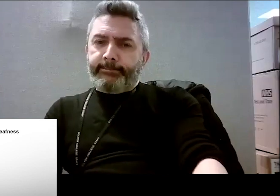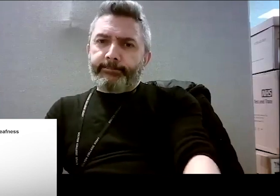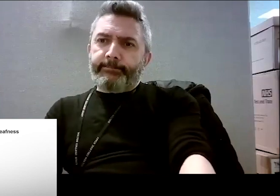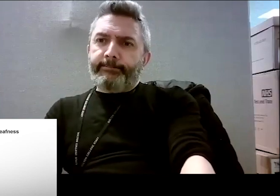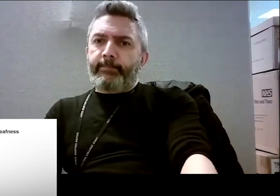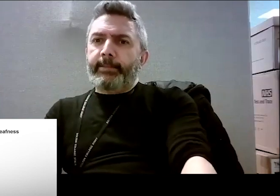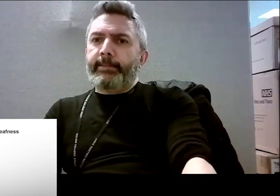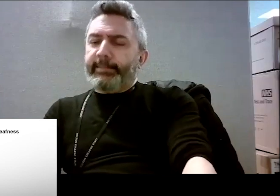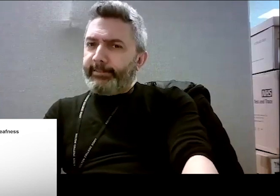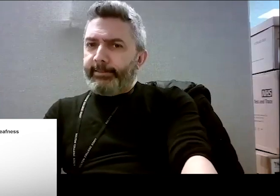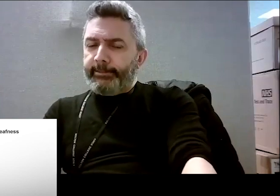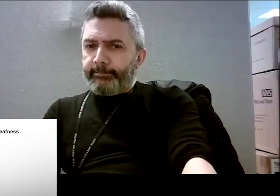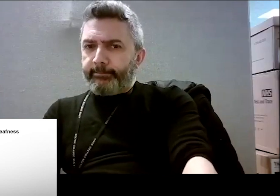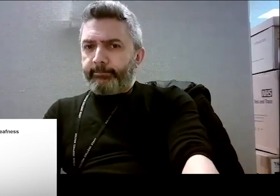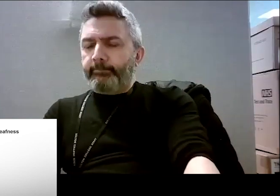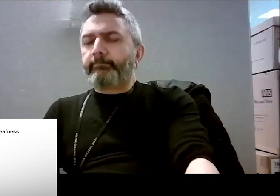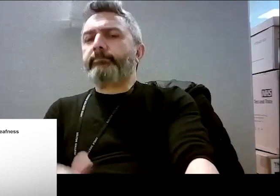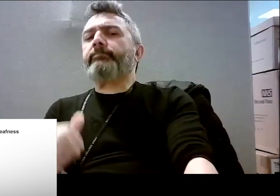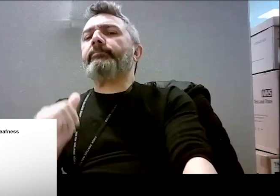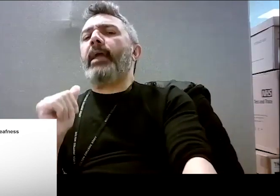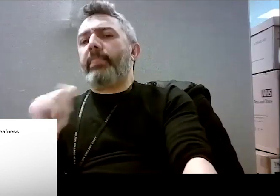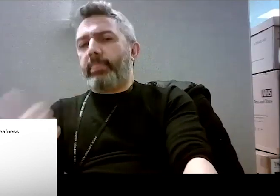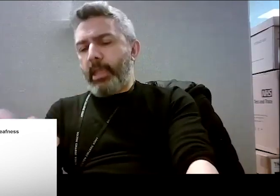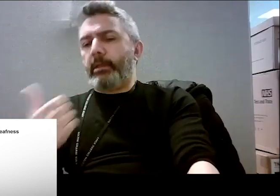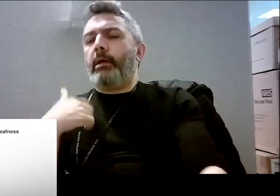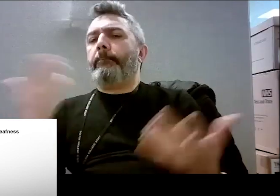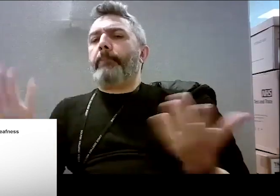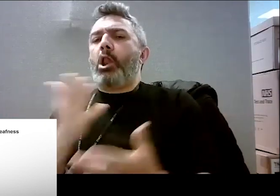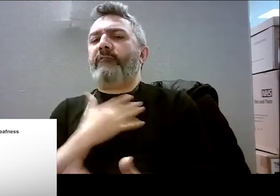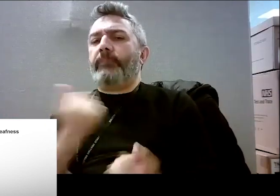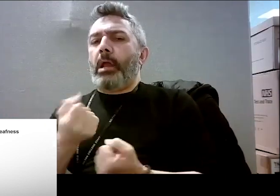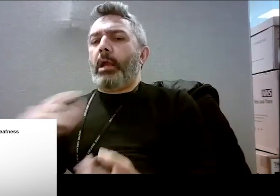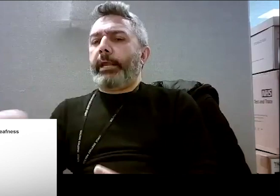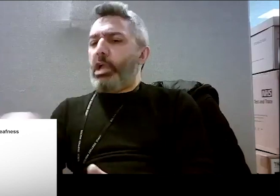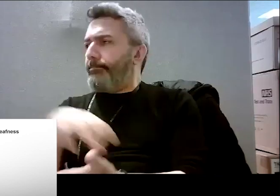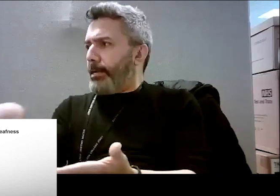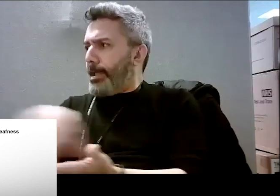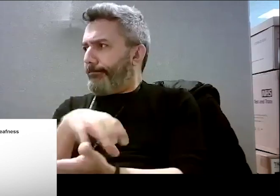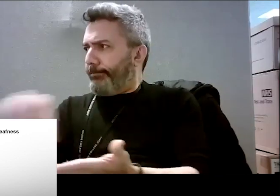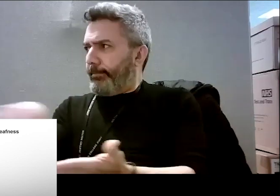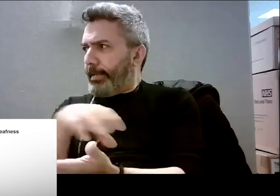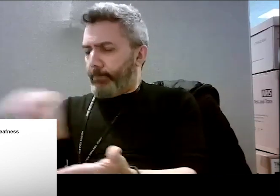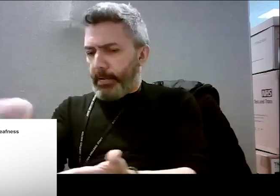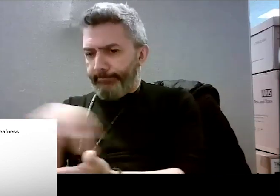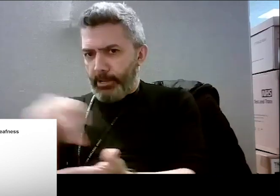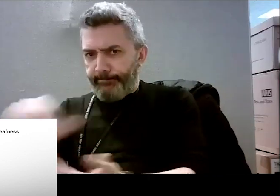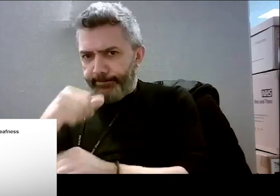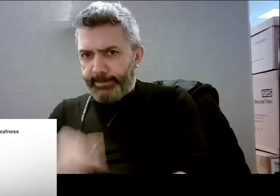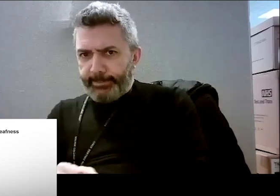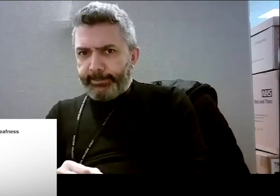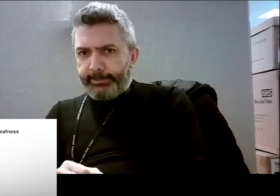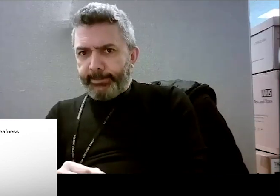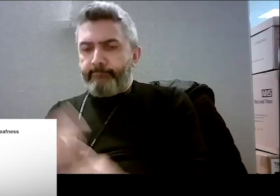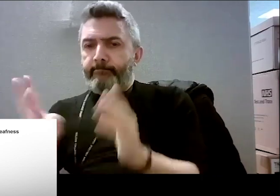experience of the 4 other children, especially my 2 other brothers. So she wasn't very happy. And at one time I was